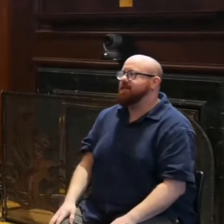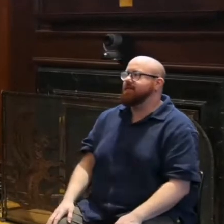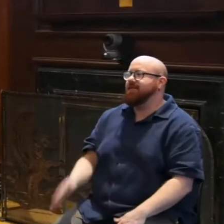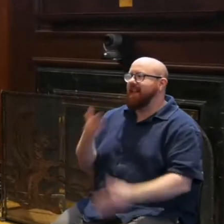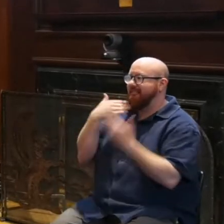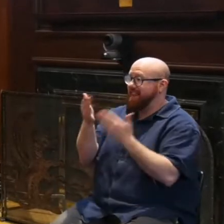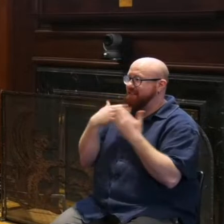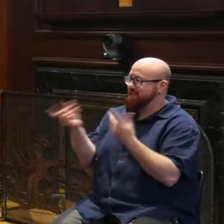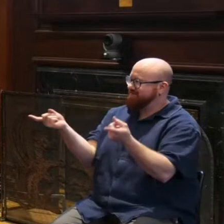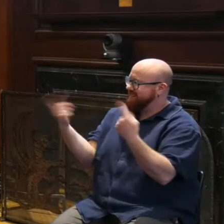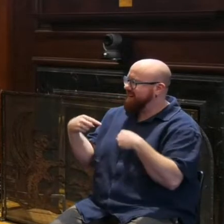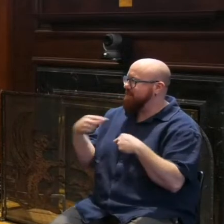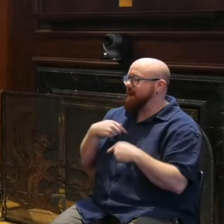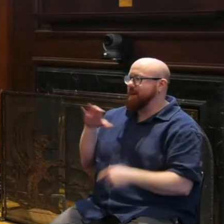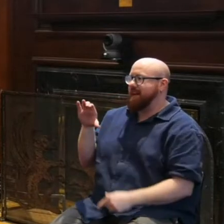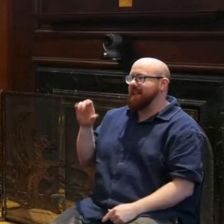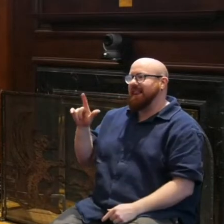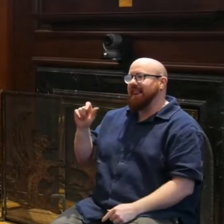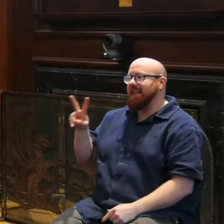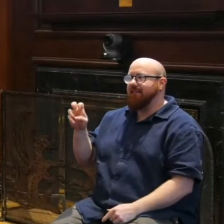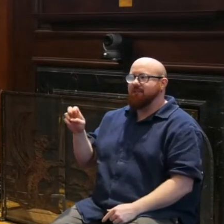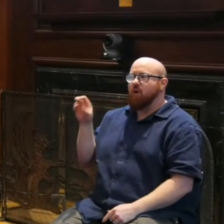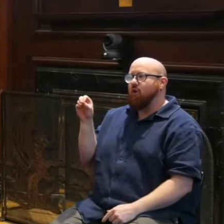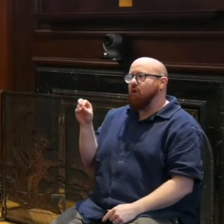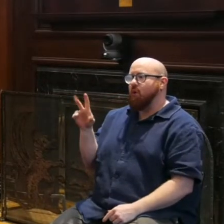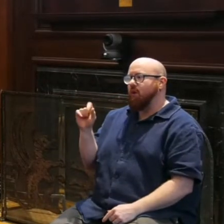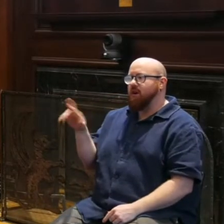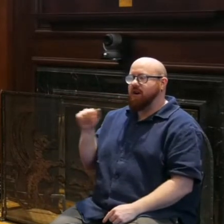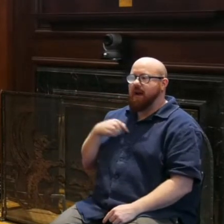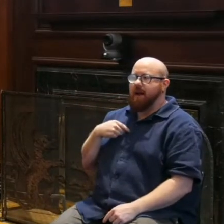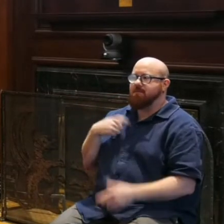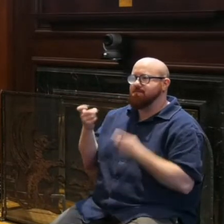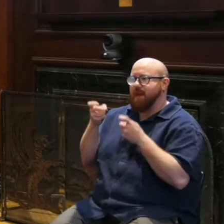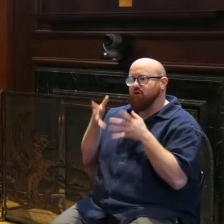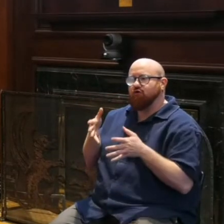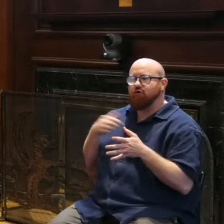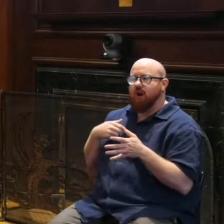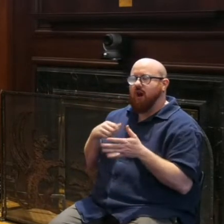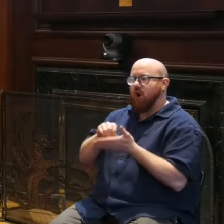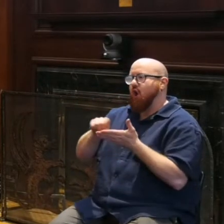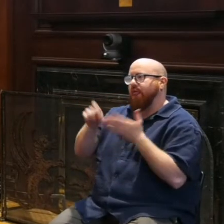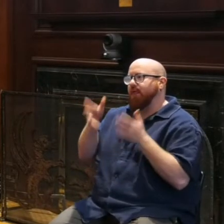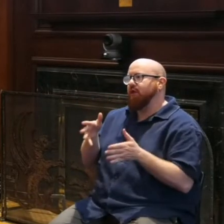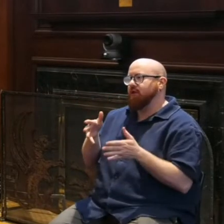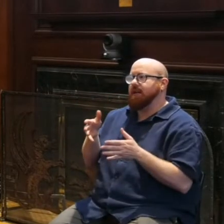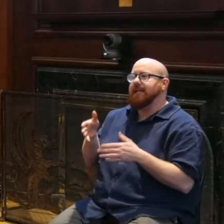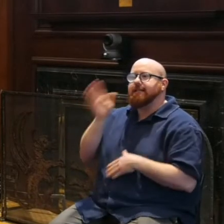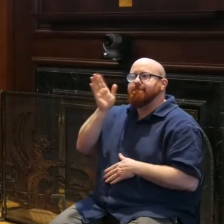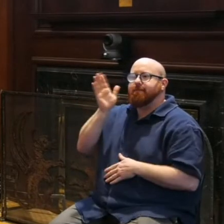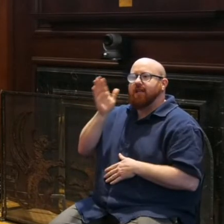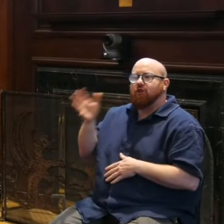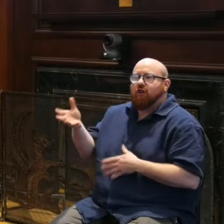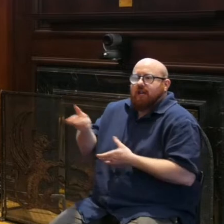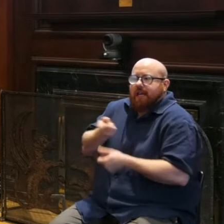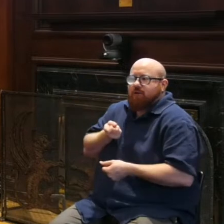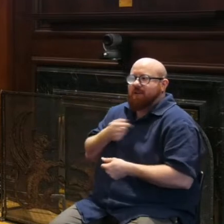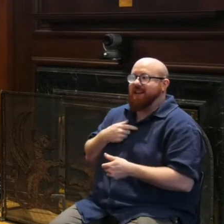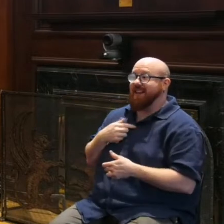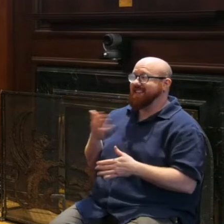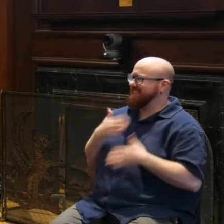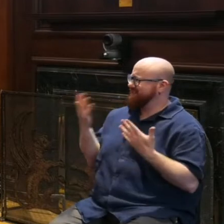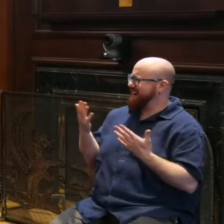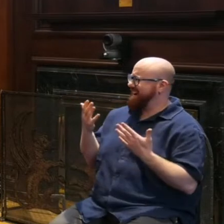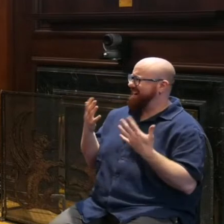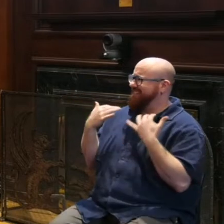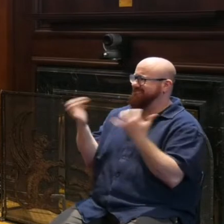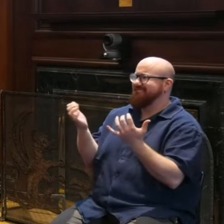Thanks for coming out. I'm Cleve Corner. I'm the manager of author and speaker engagement here at the Pratt. This is fantastic. Like, give yourself a round of applause. Like,